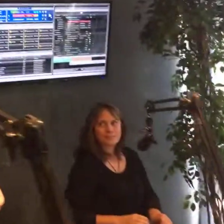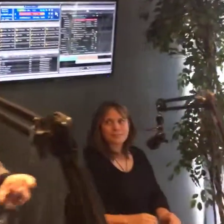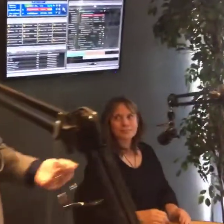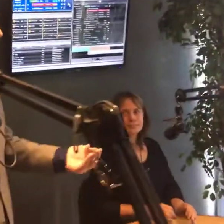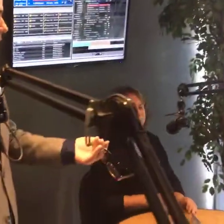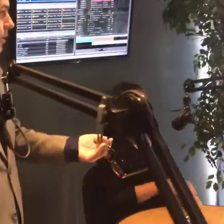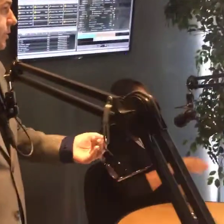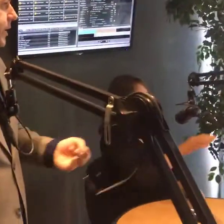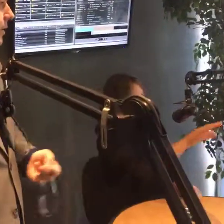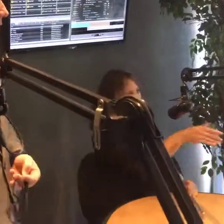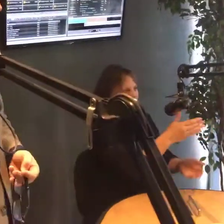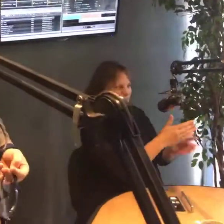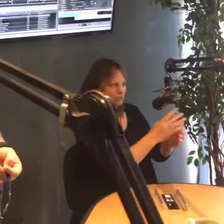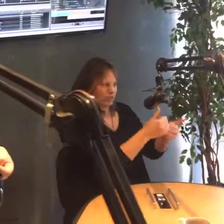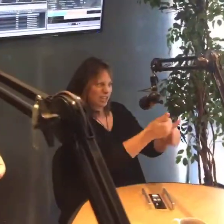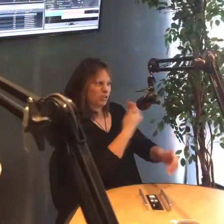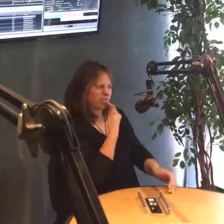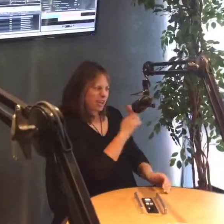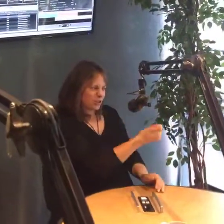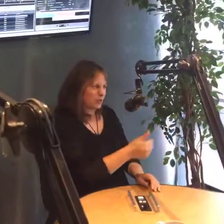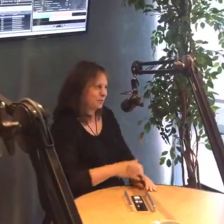No, that's really good. Thank you.